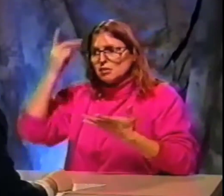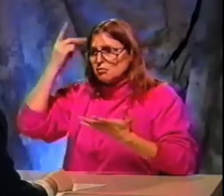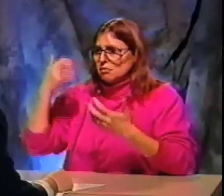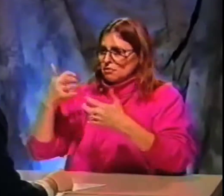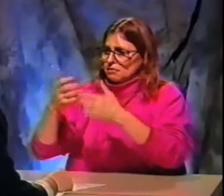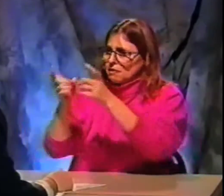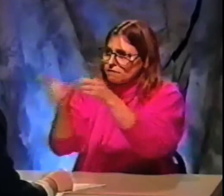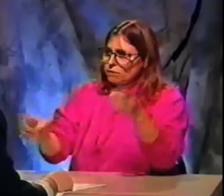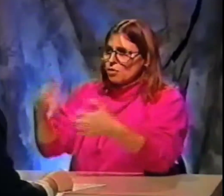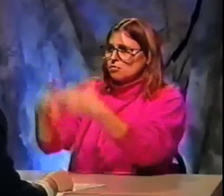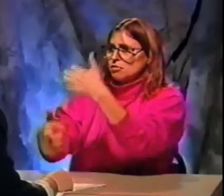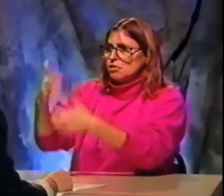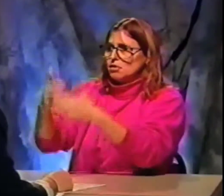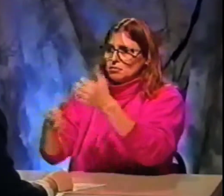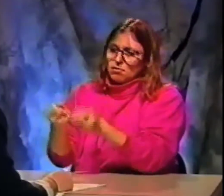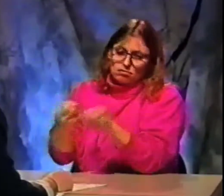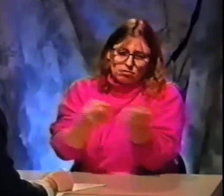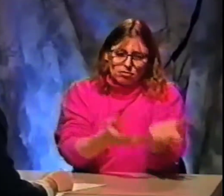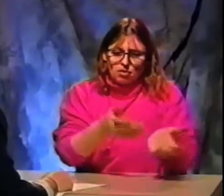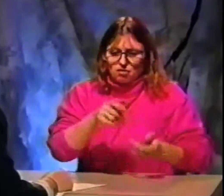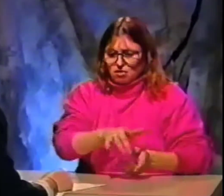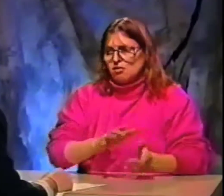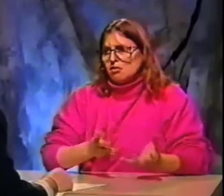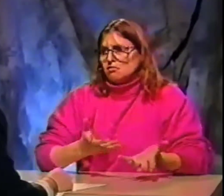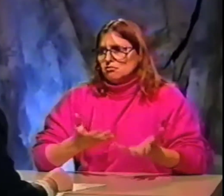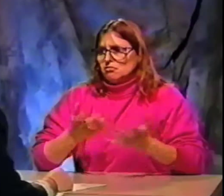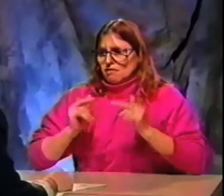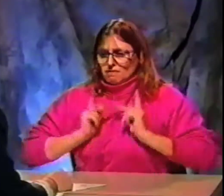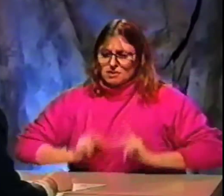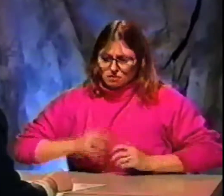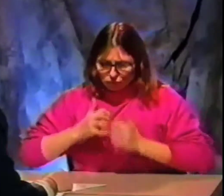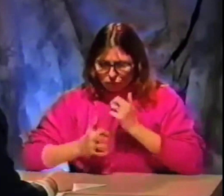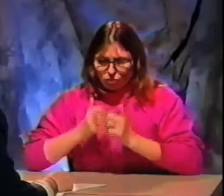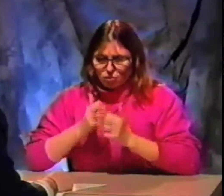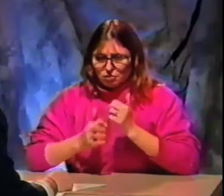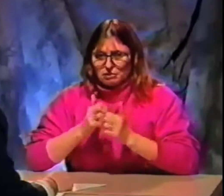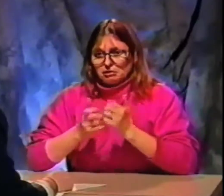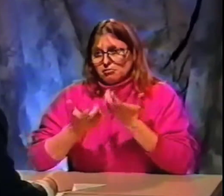home. Maybe one of their parents is drunk, or leaving them somewhere, whatever.